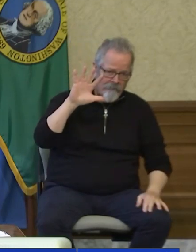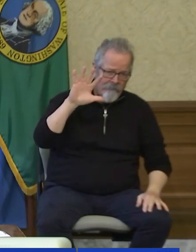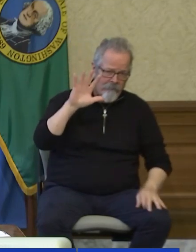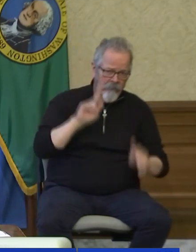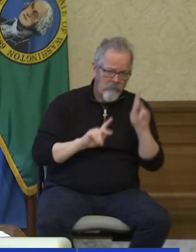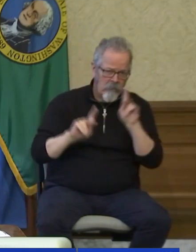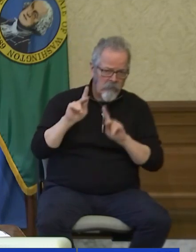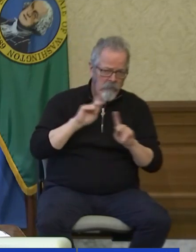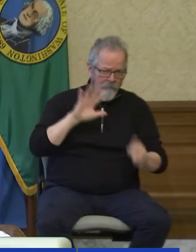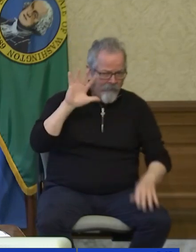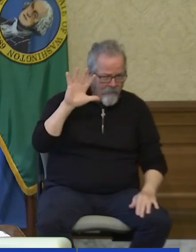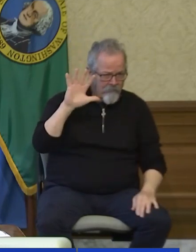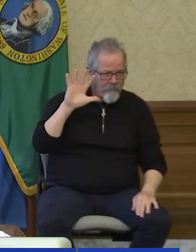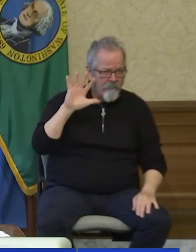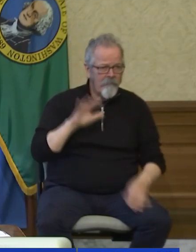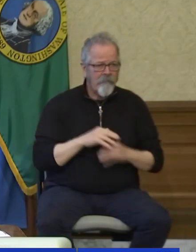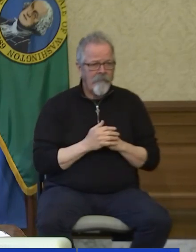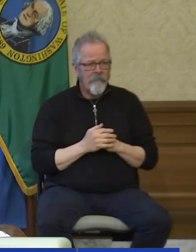health restrictions.